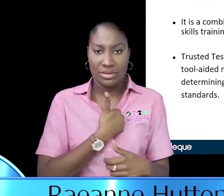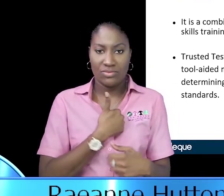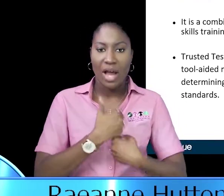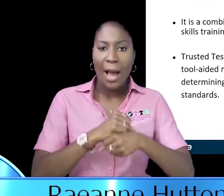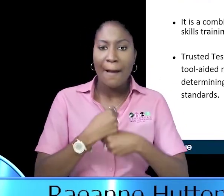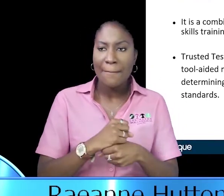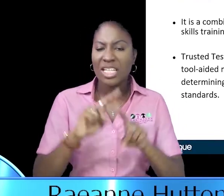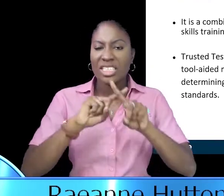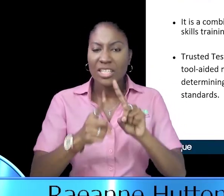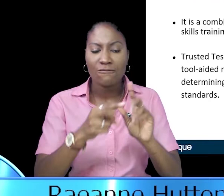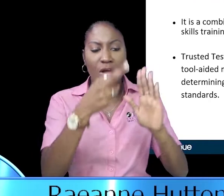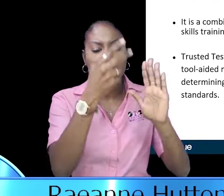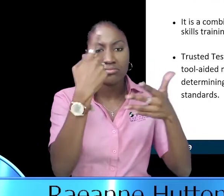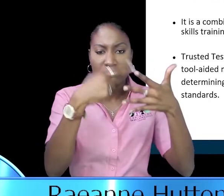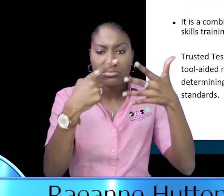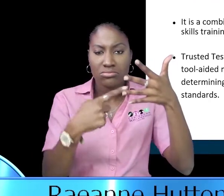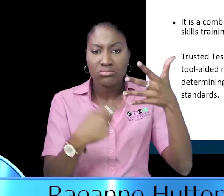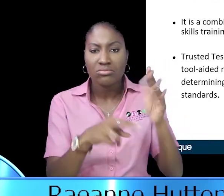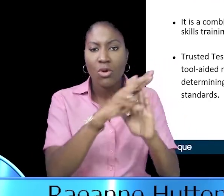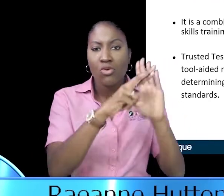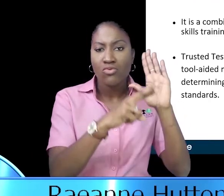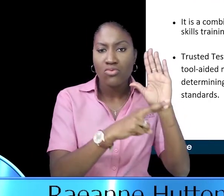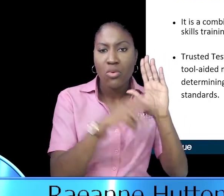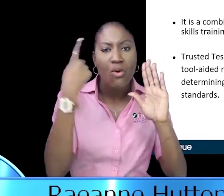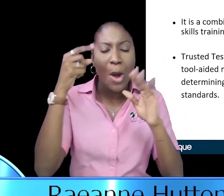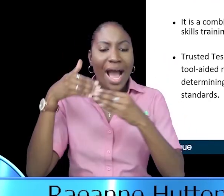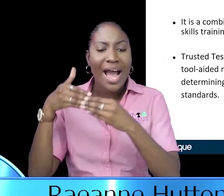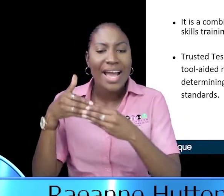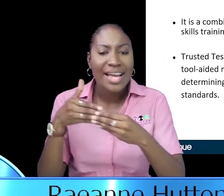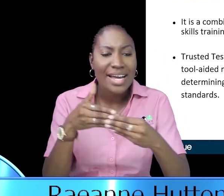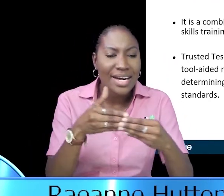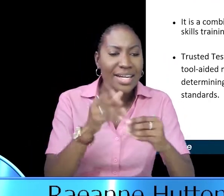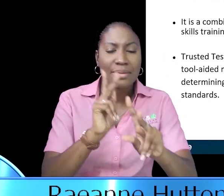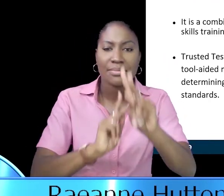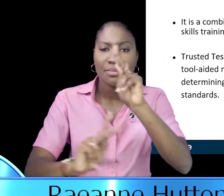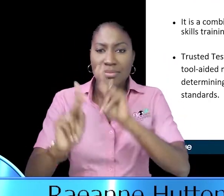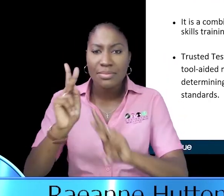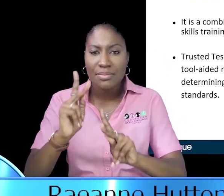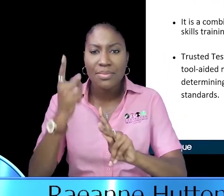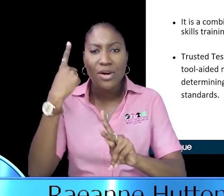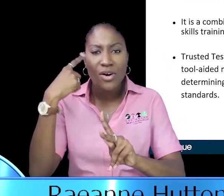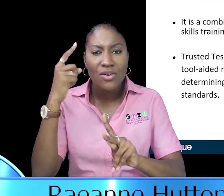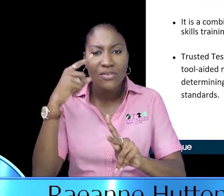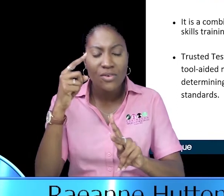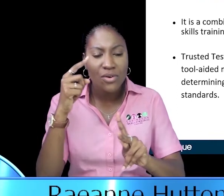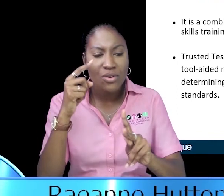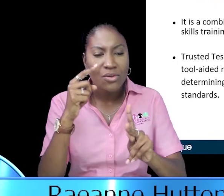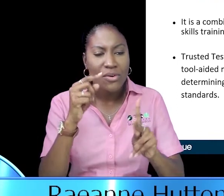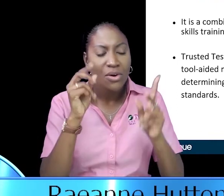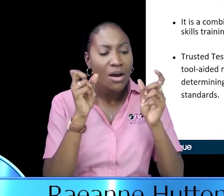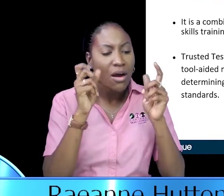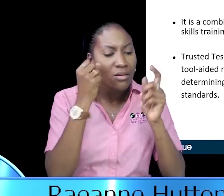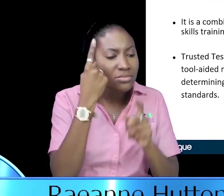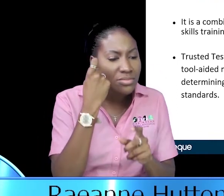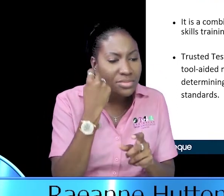a test process which looks at the web page code, but it uses tools to make it easier, so you